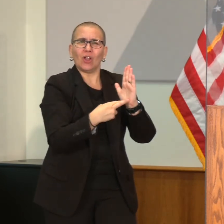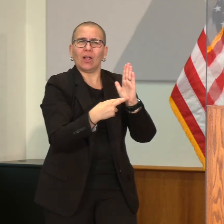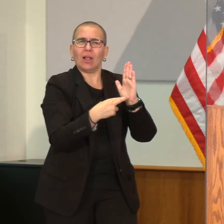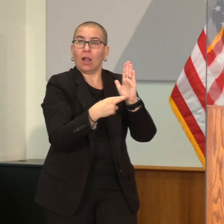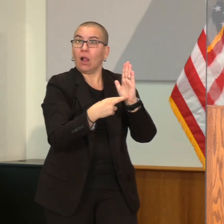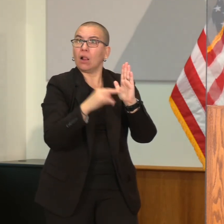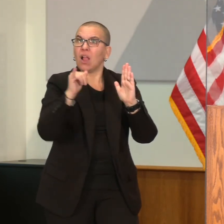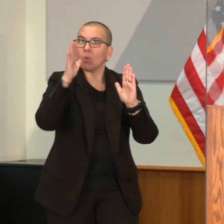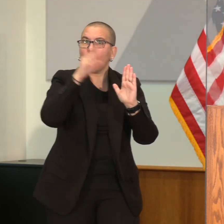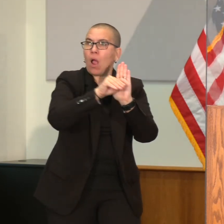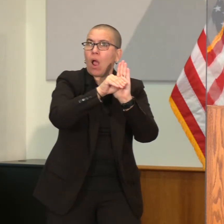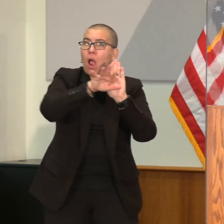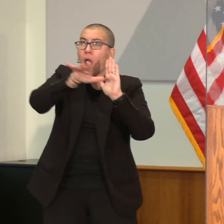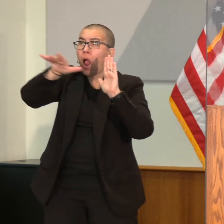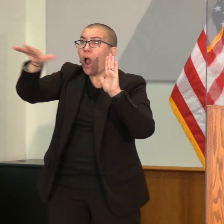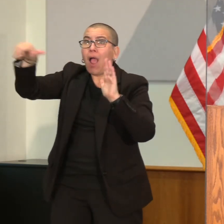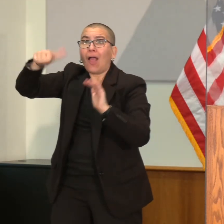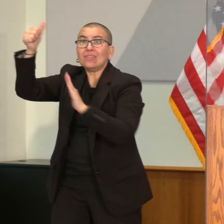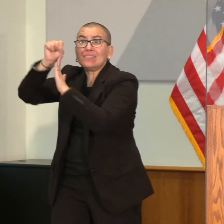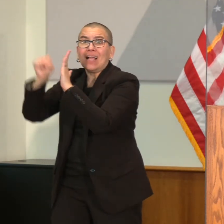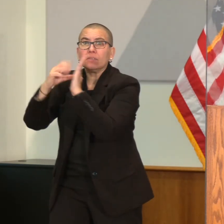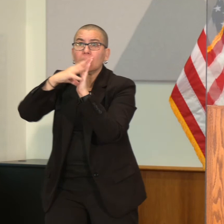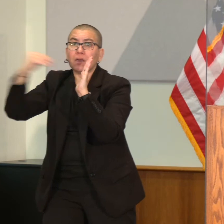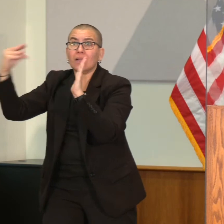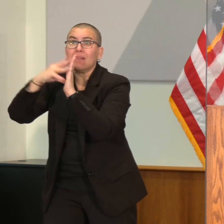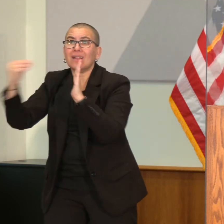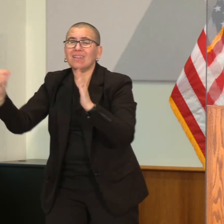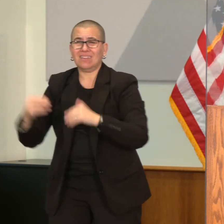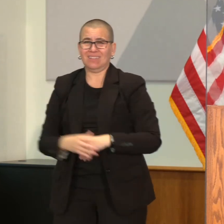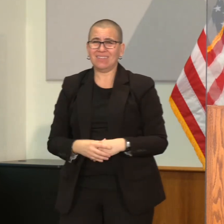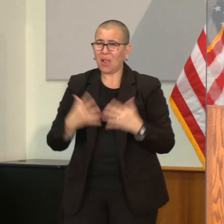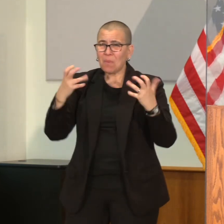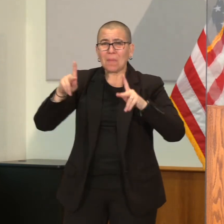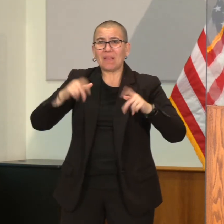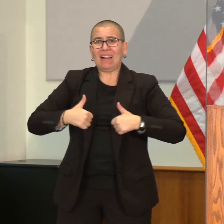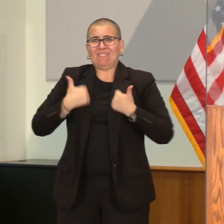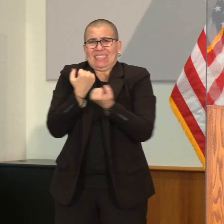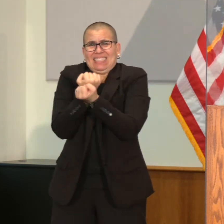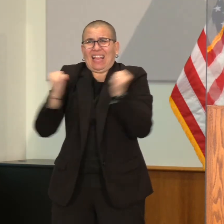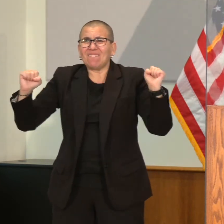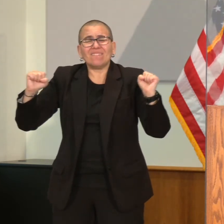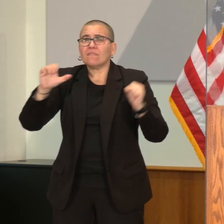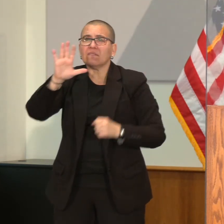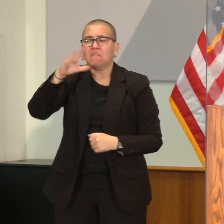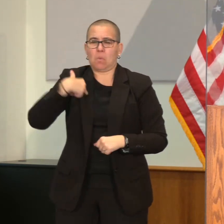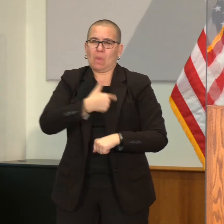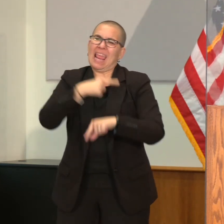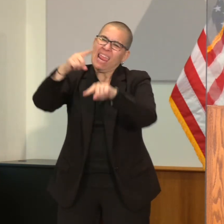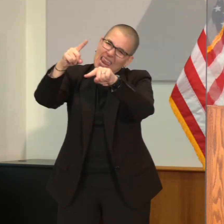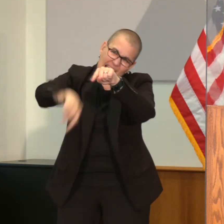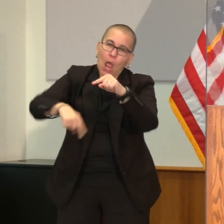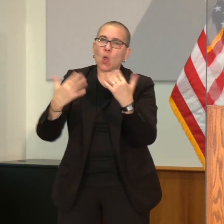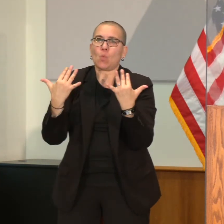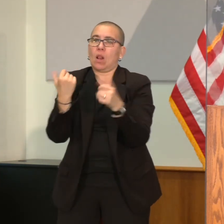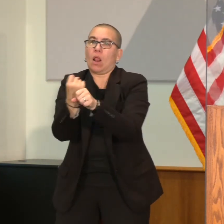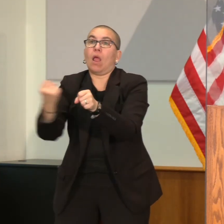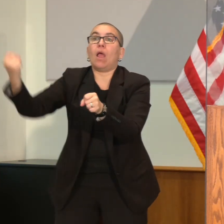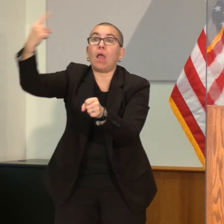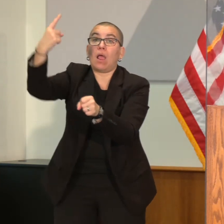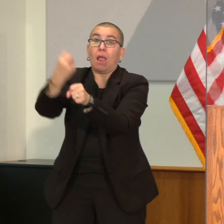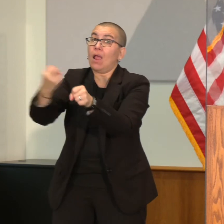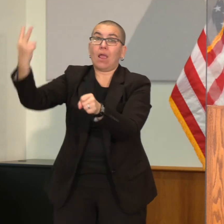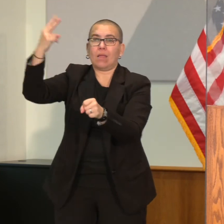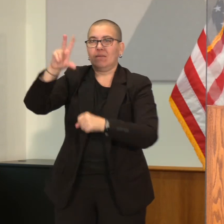it's simply unacceptable to say, we'll get to that next year. Thank you. And I would now like to